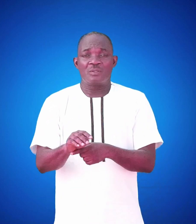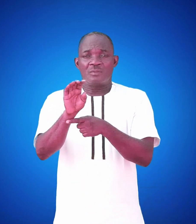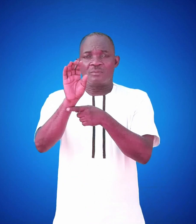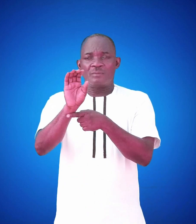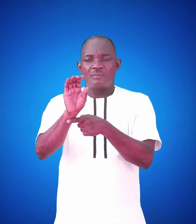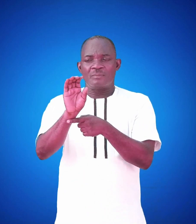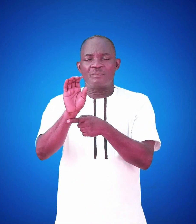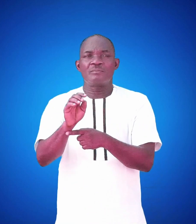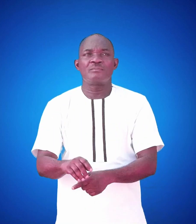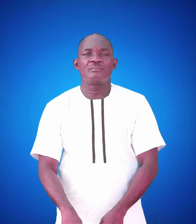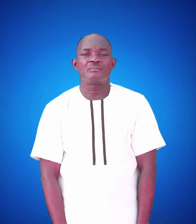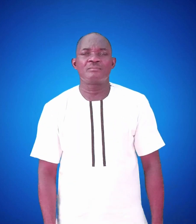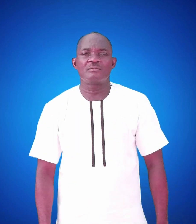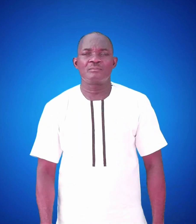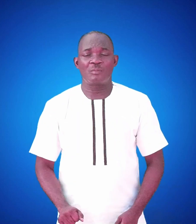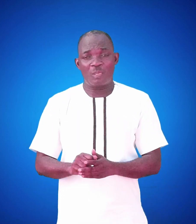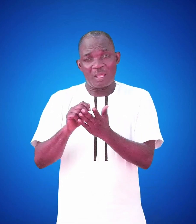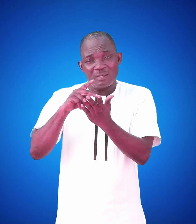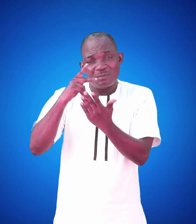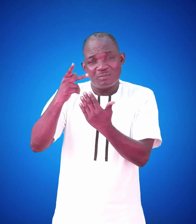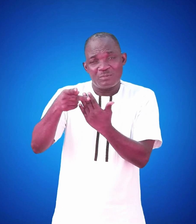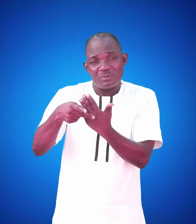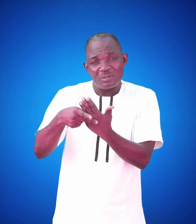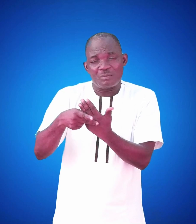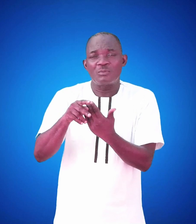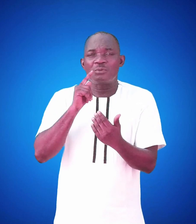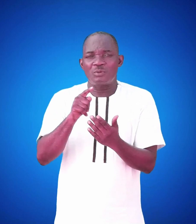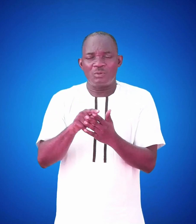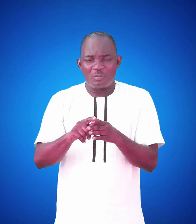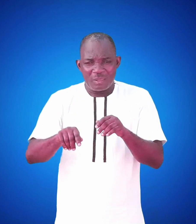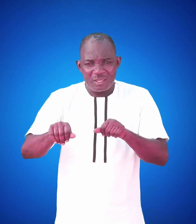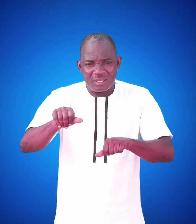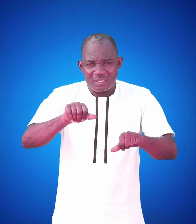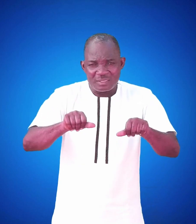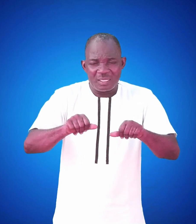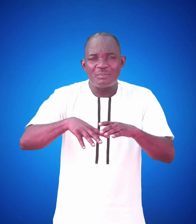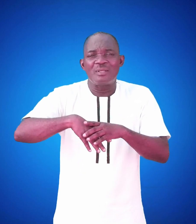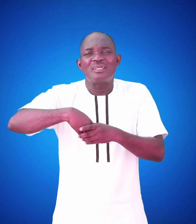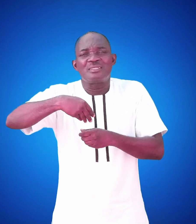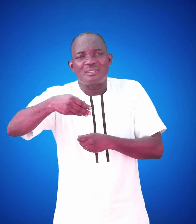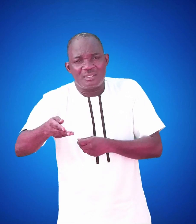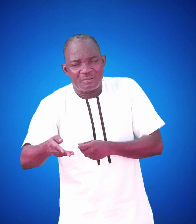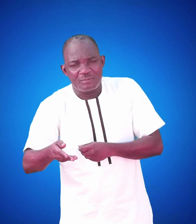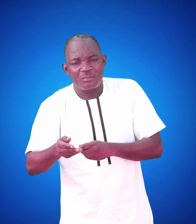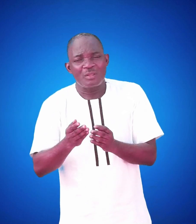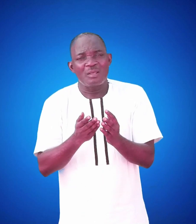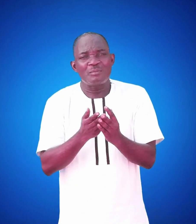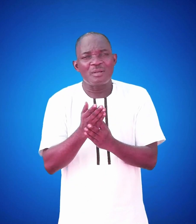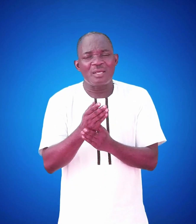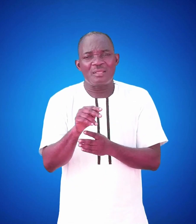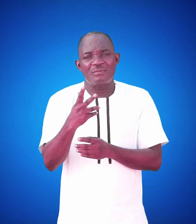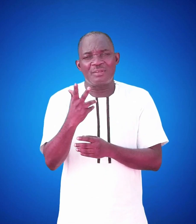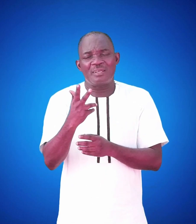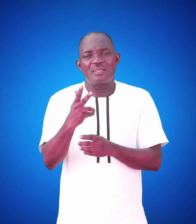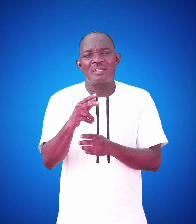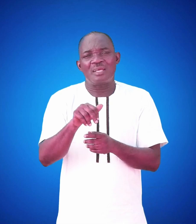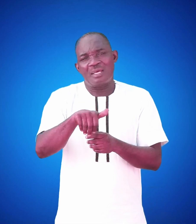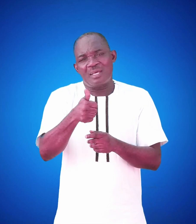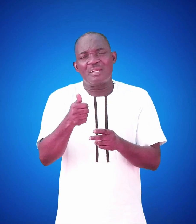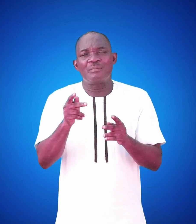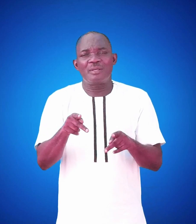C. The program is assessed externally by